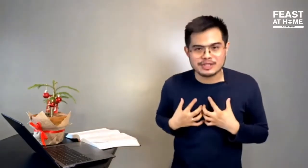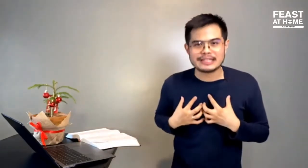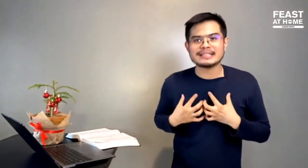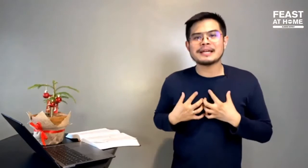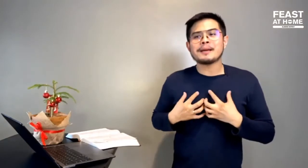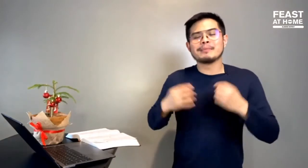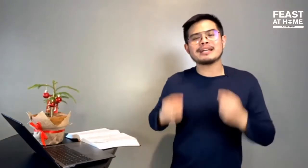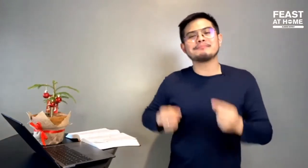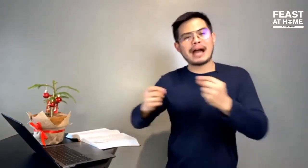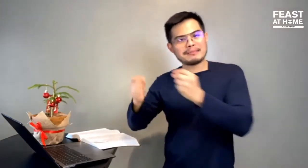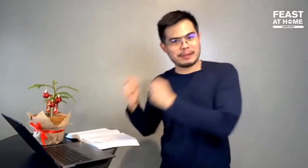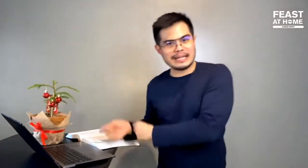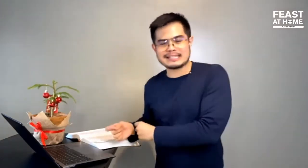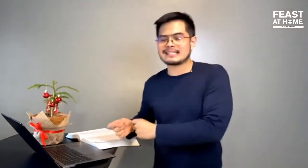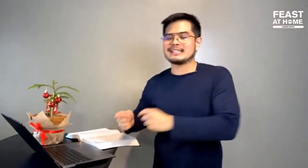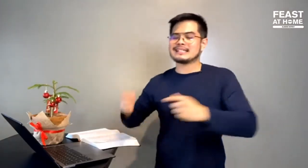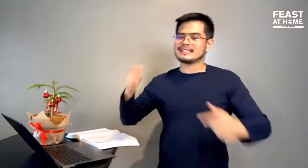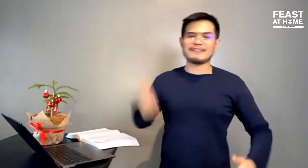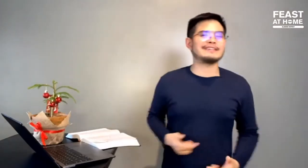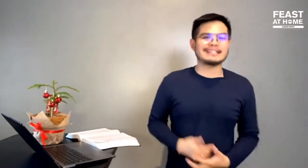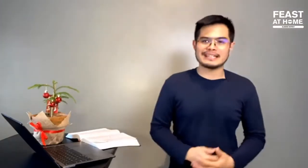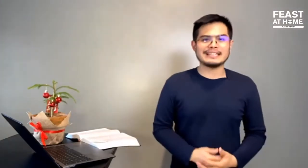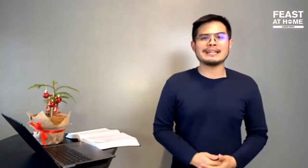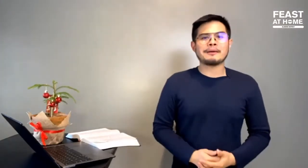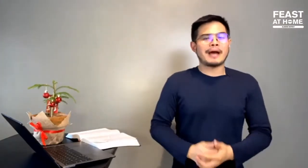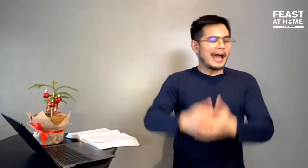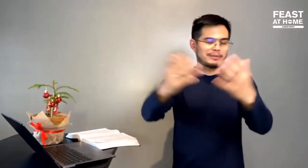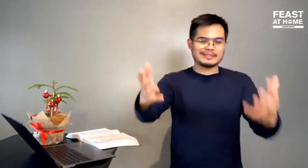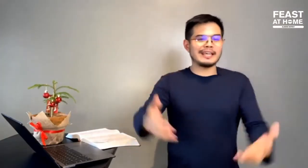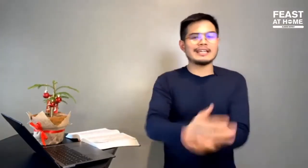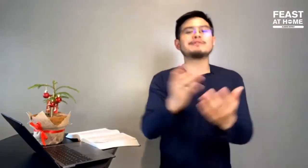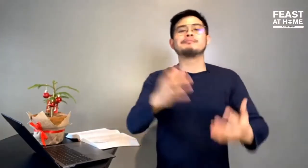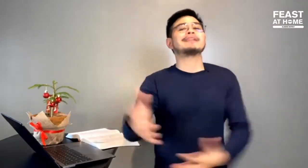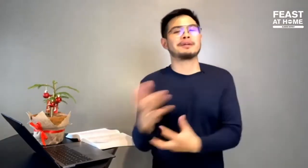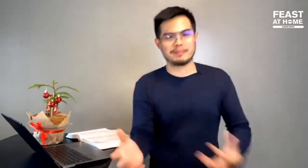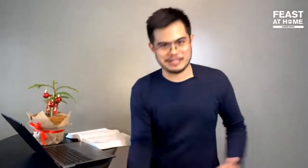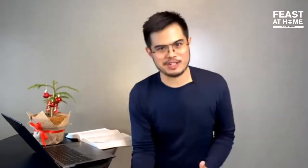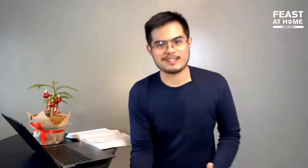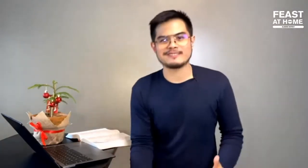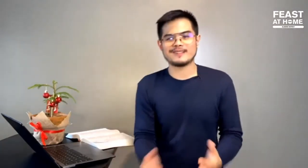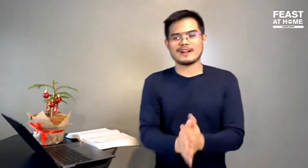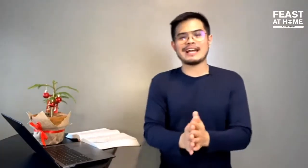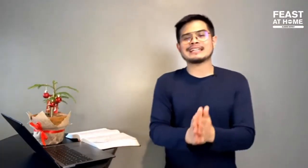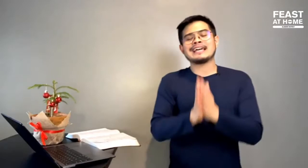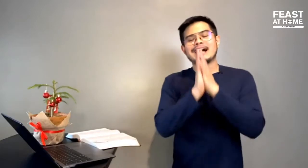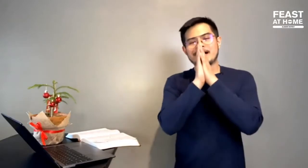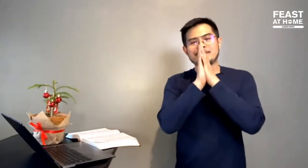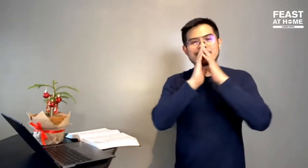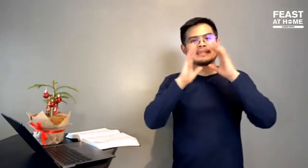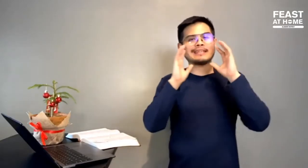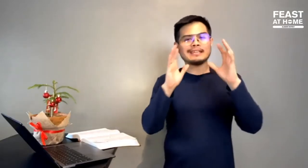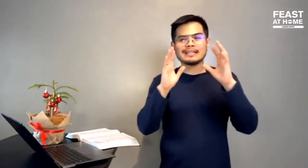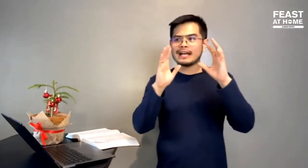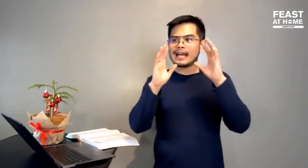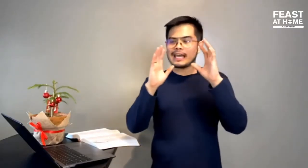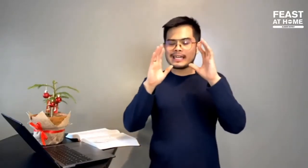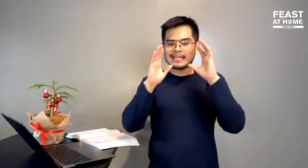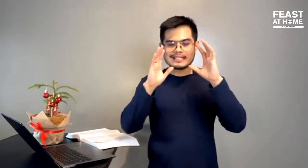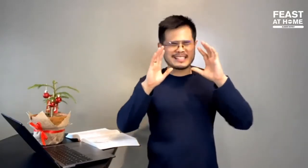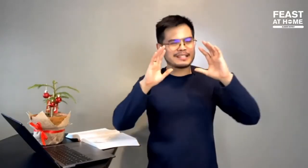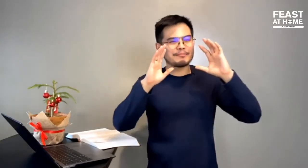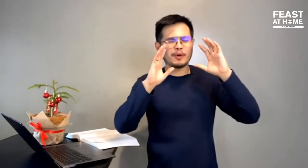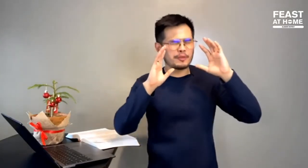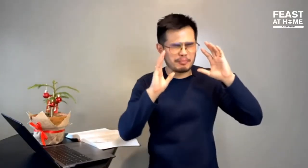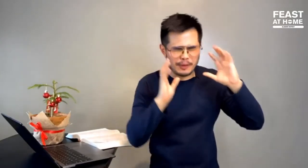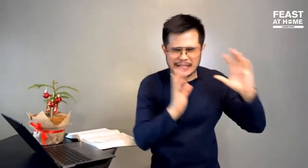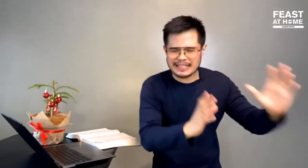be preaching, but in my place is definitely, I would say, an even better preacher. All right? He